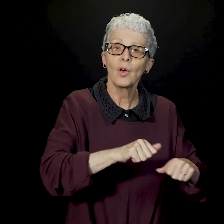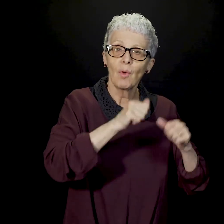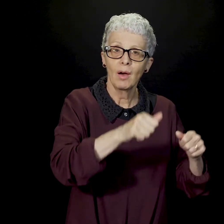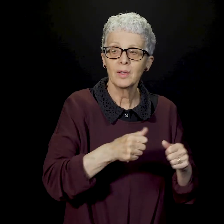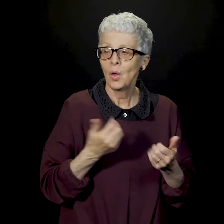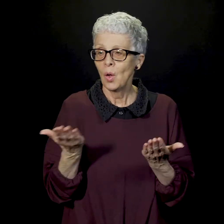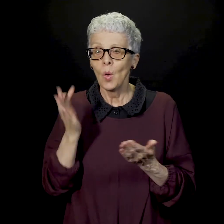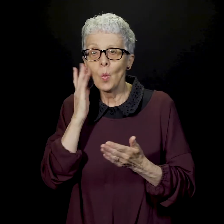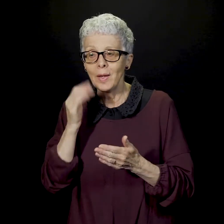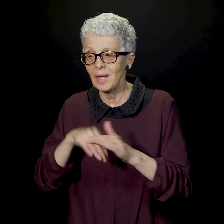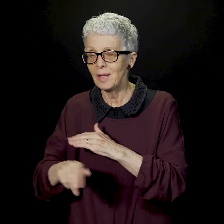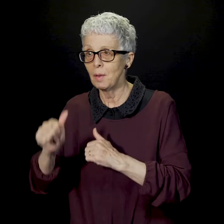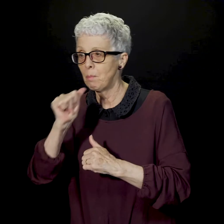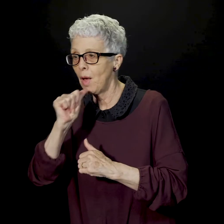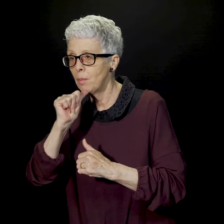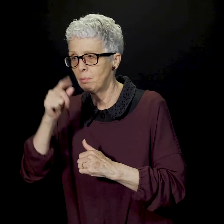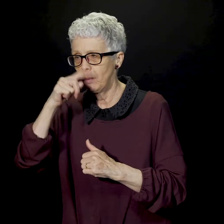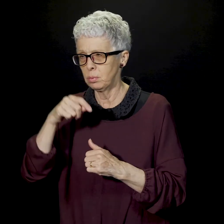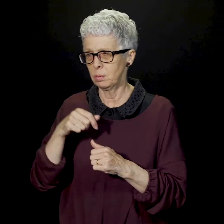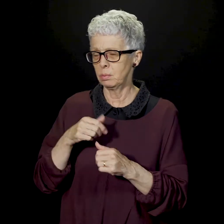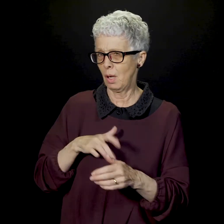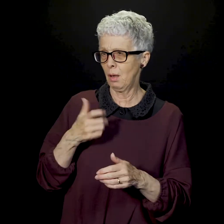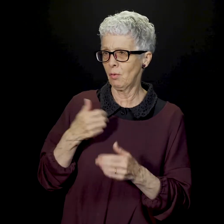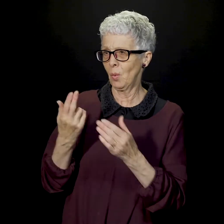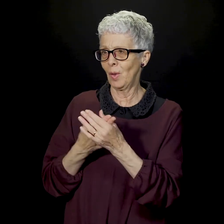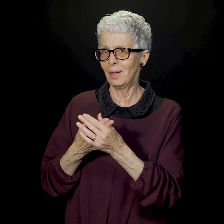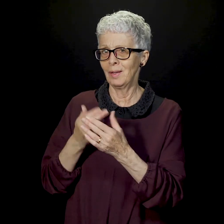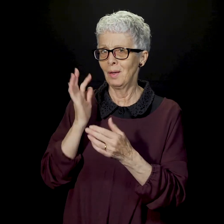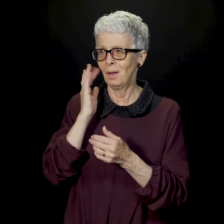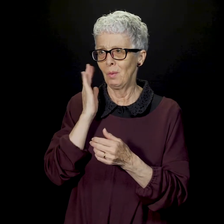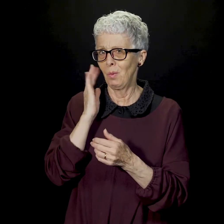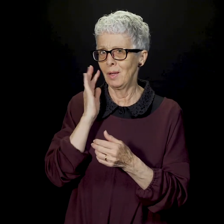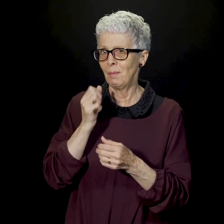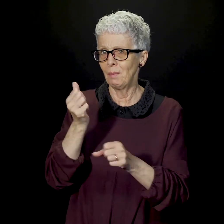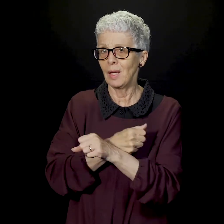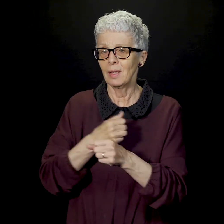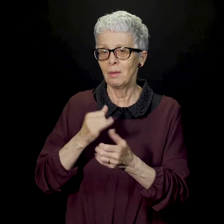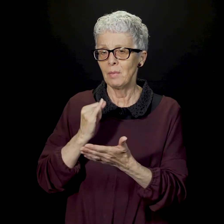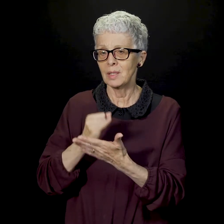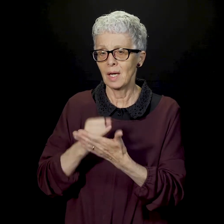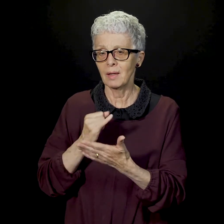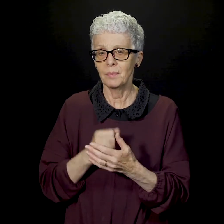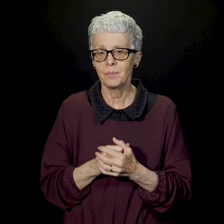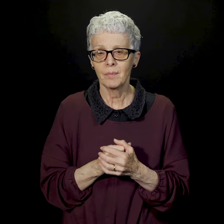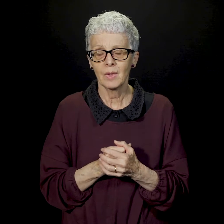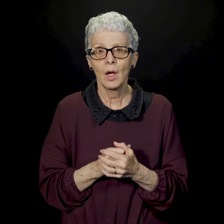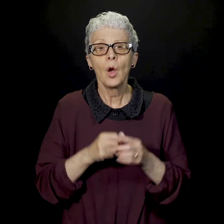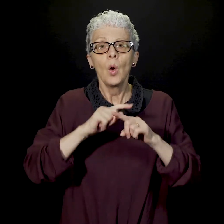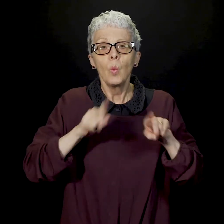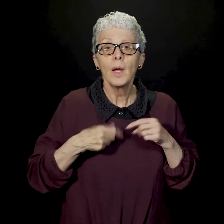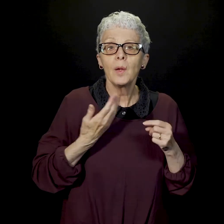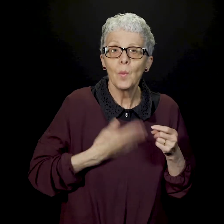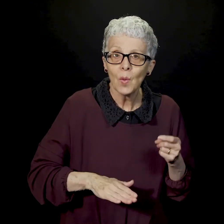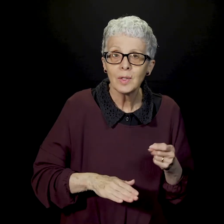this is what I expect. But at church, I thought about this and I just thought, you know what? We want to be the forgiving crowd